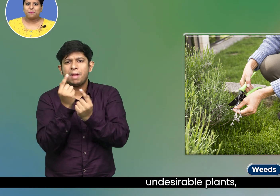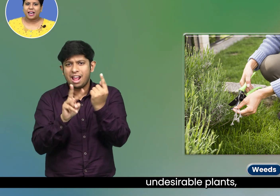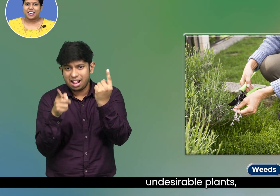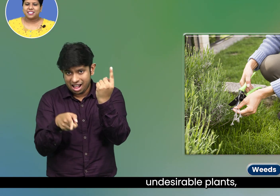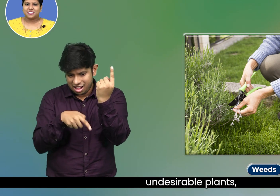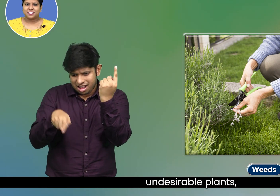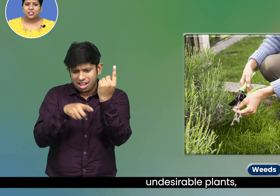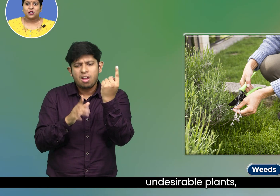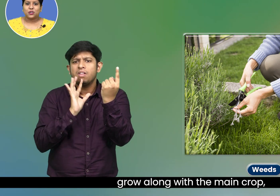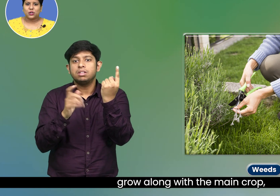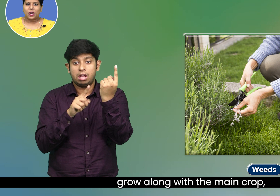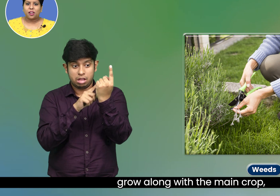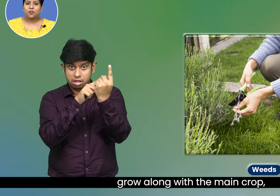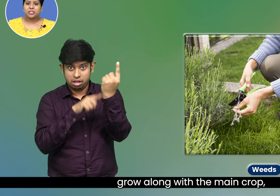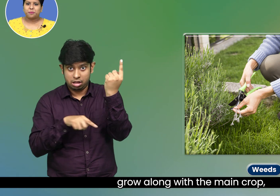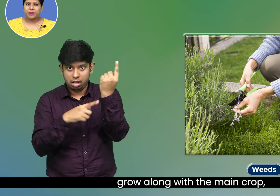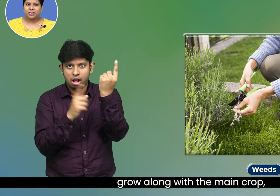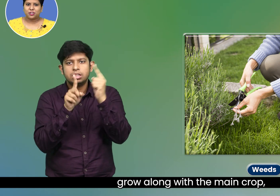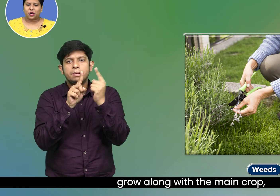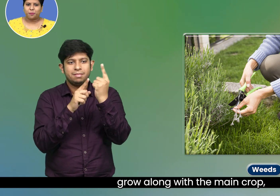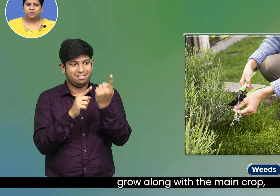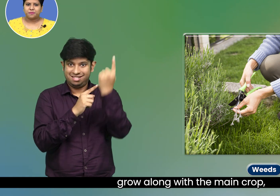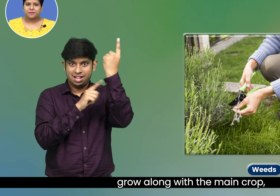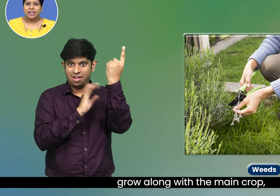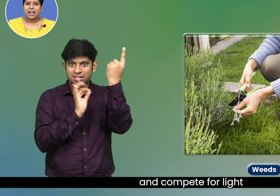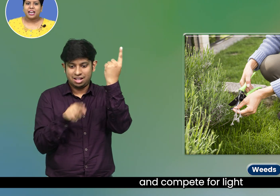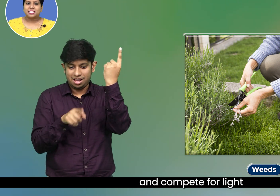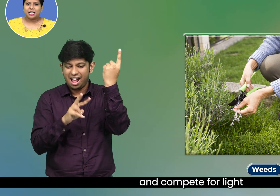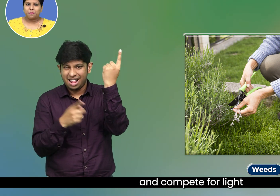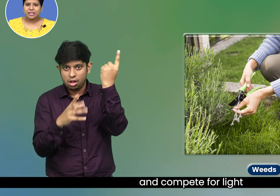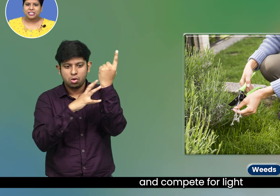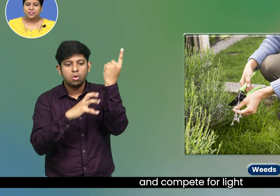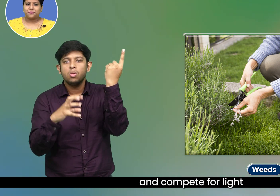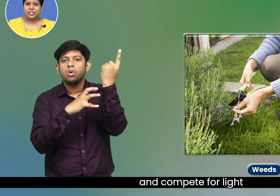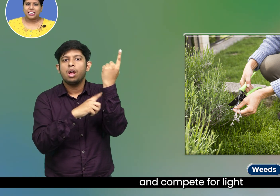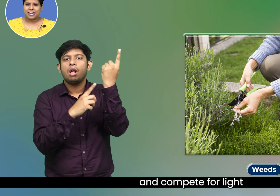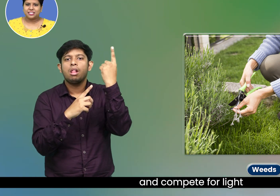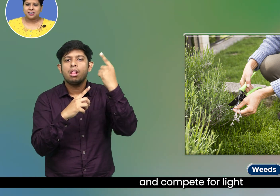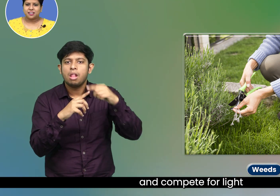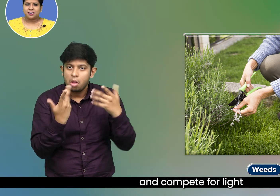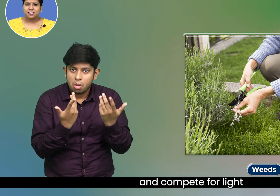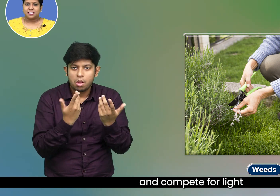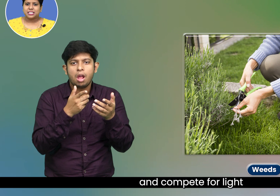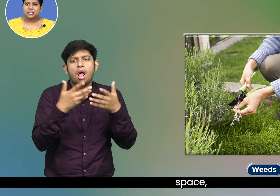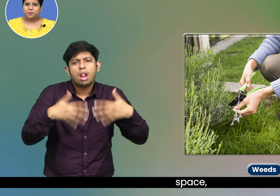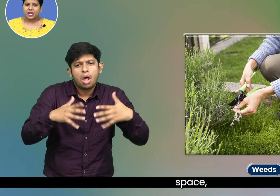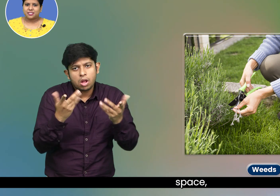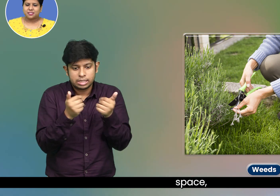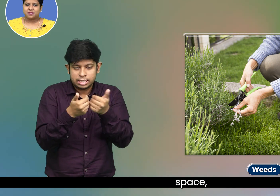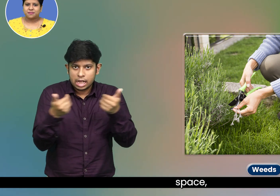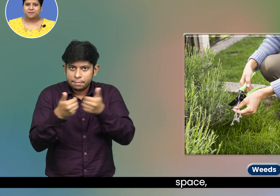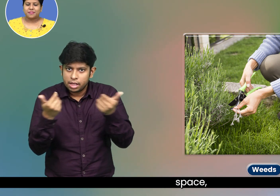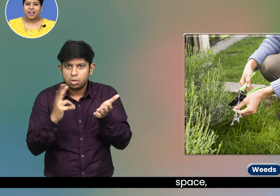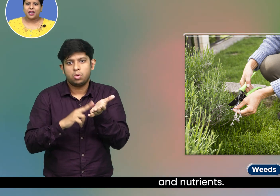undesirable plants grow along with the main crop and compete for light,